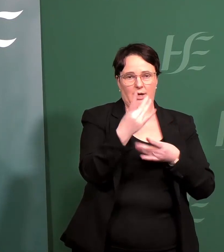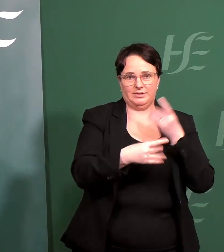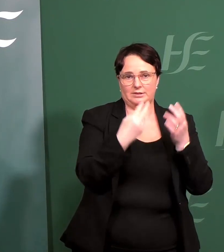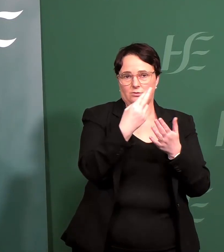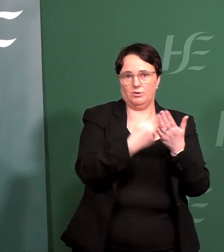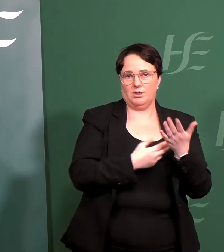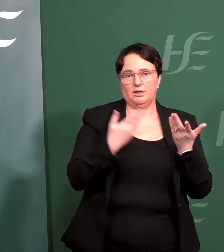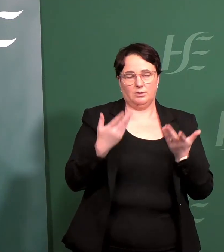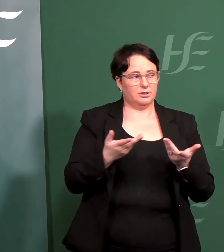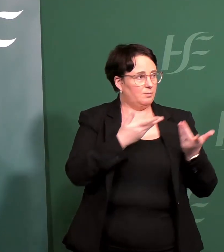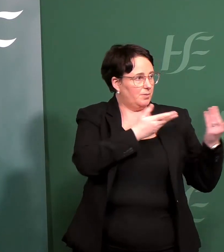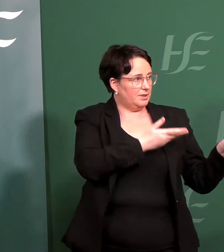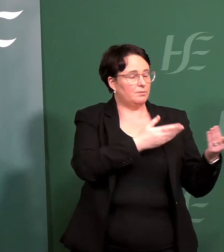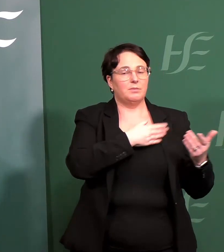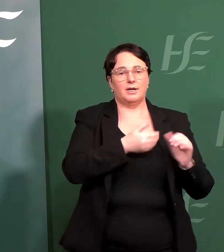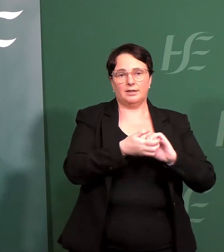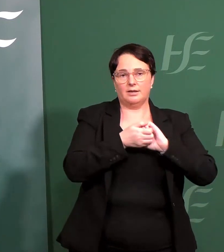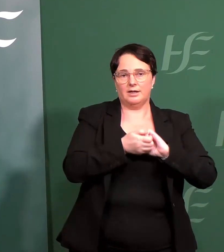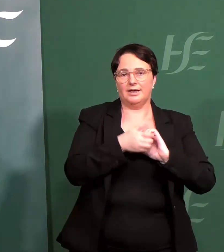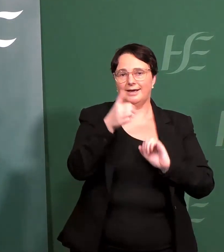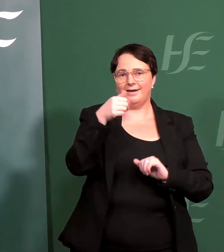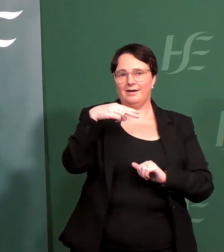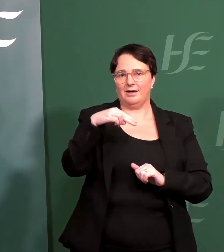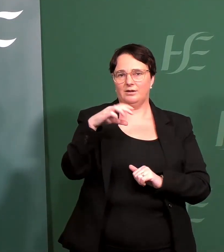going to pass you to my colleague, Anne O'Connor now.